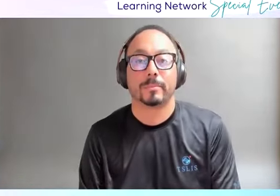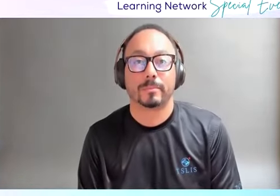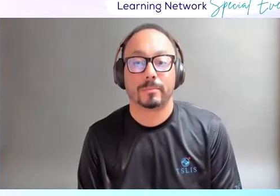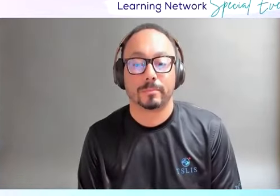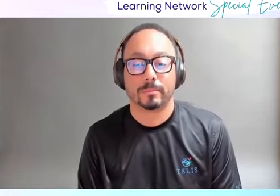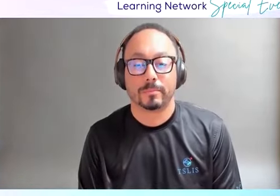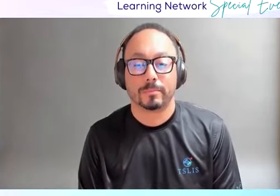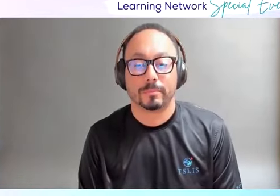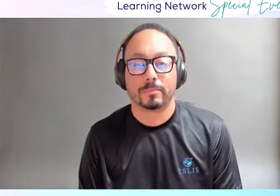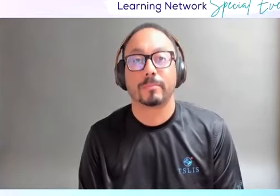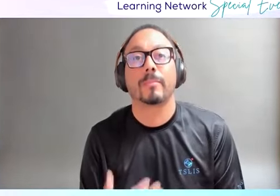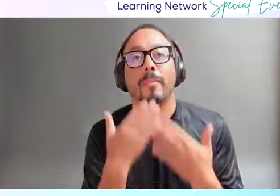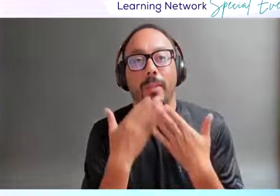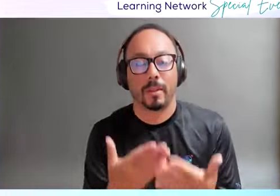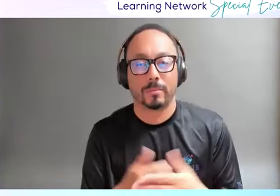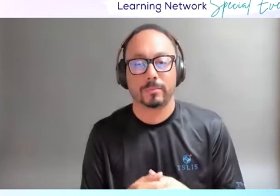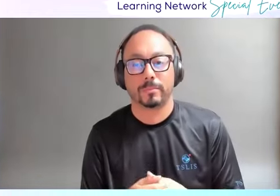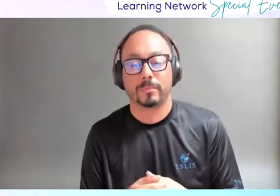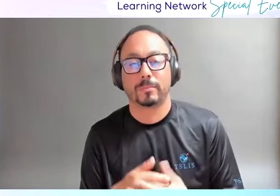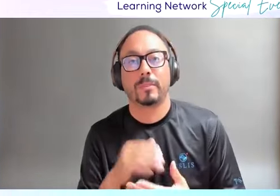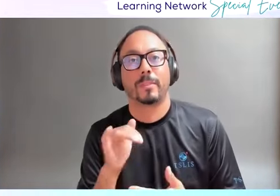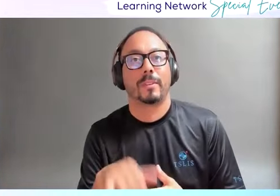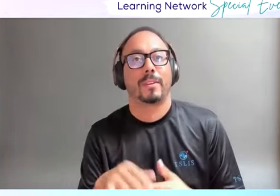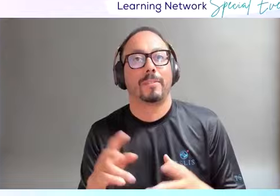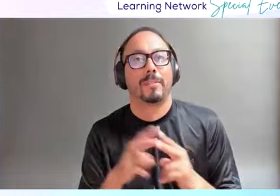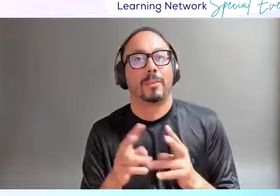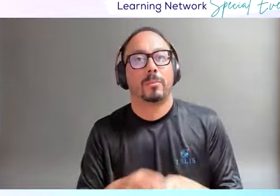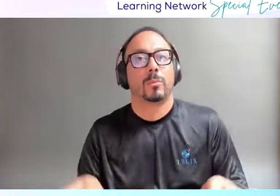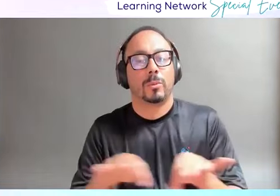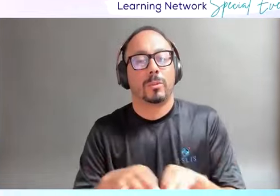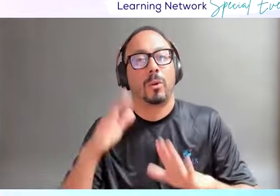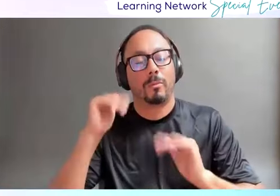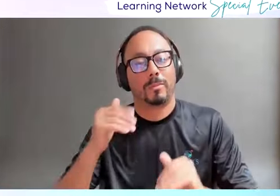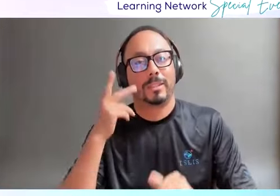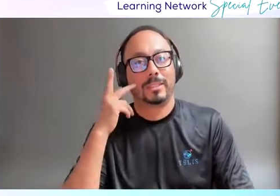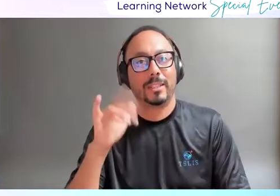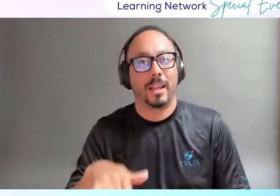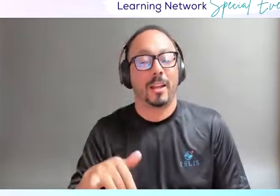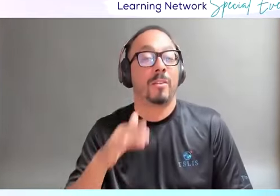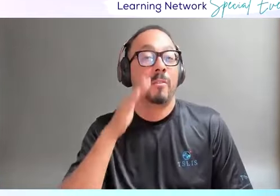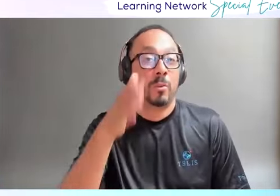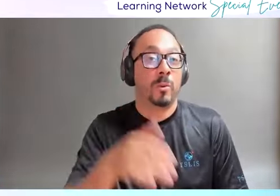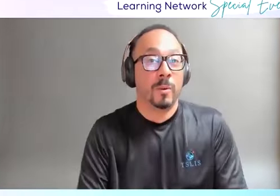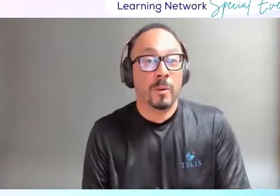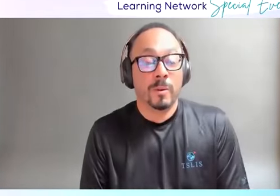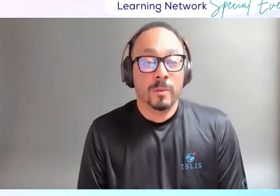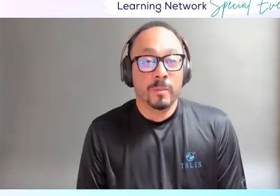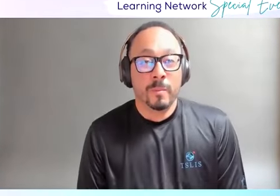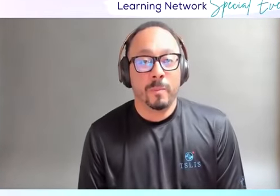Thank you. Thank you. That's very important, and hopefully we do see that further in the future. We had some questions that came in